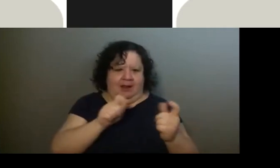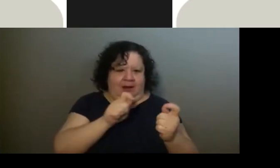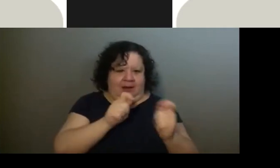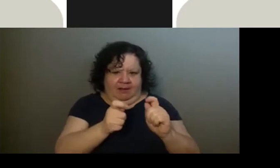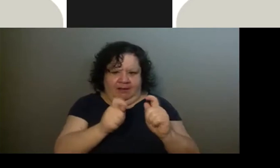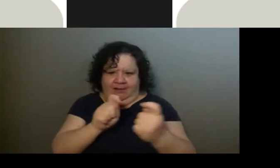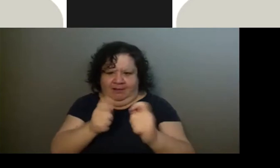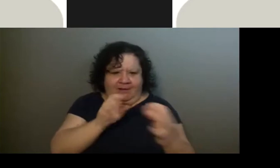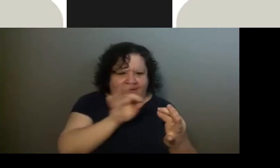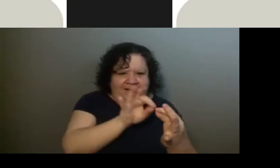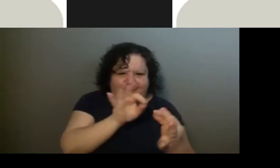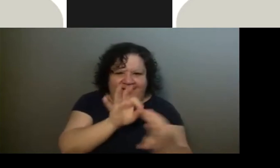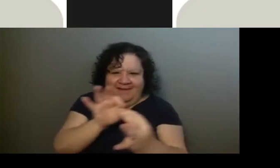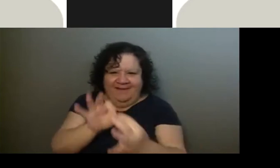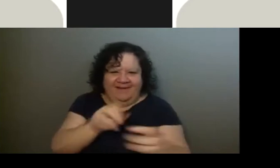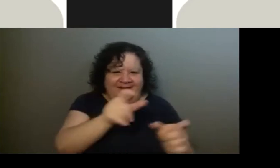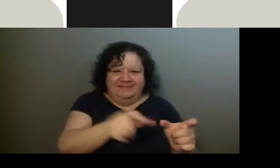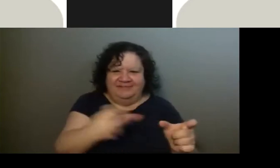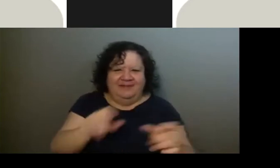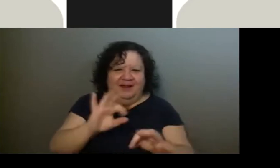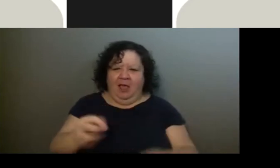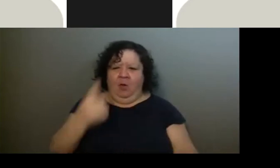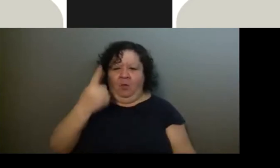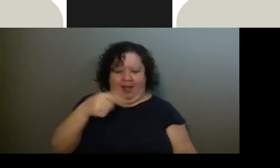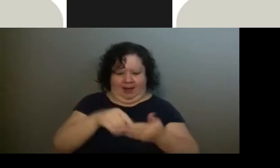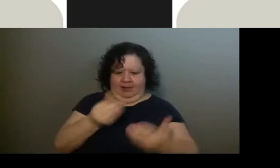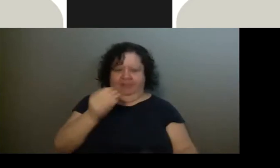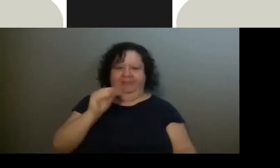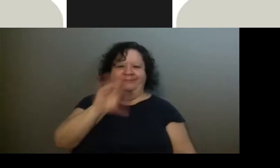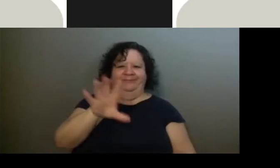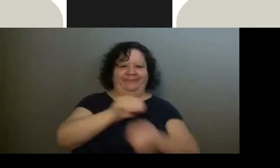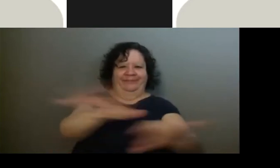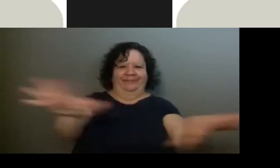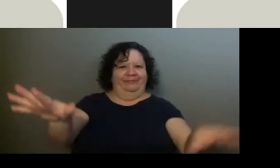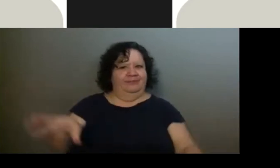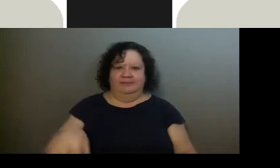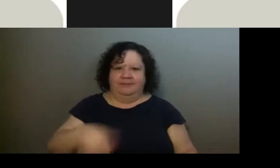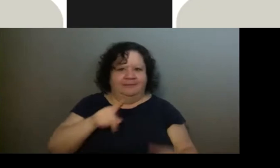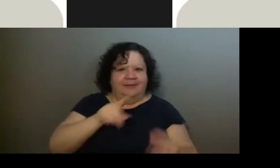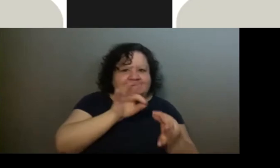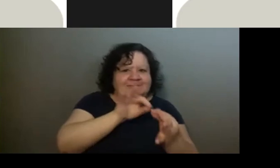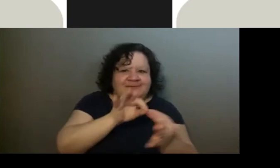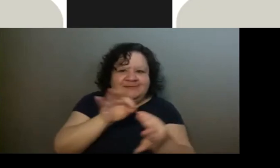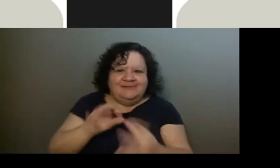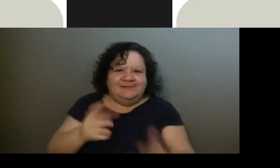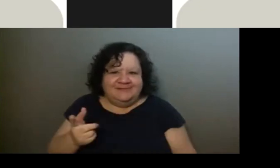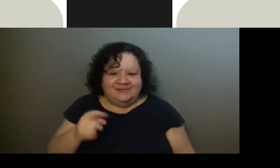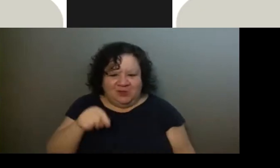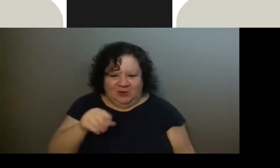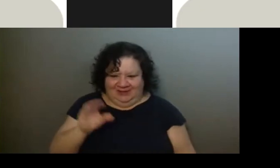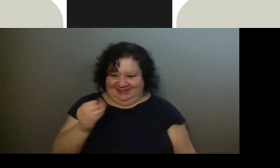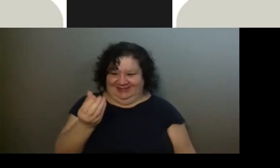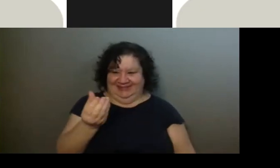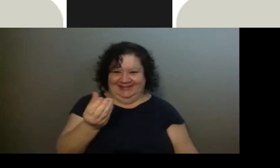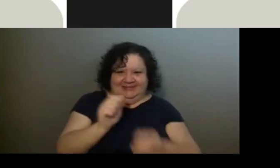organizations to be engaged in how the message is delivered, the context of the message. So that ensuring that